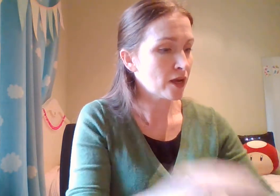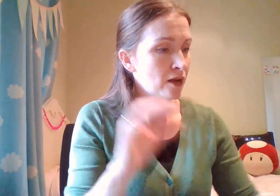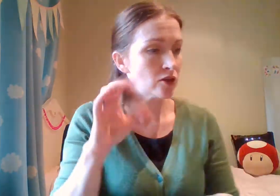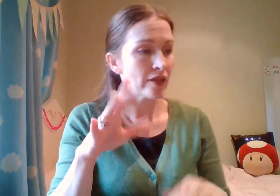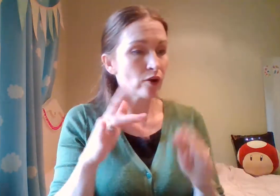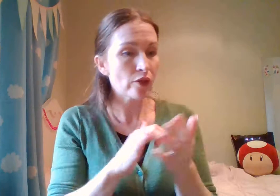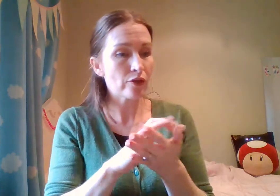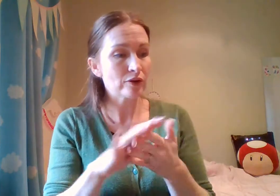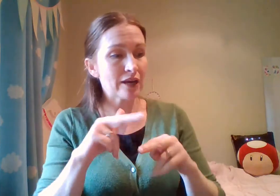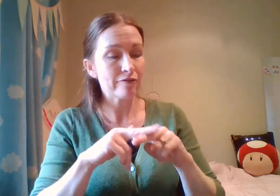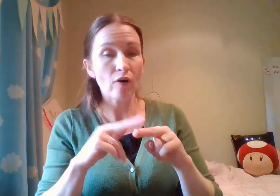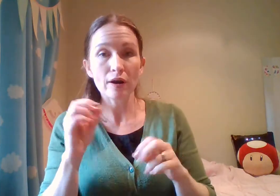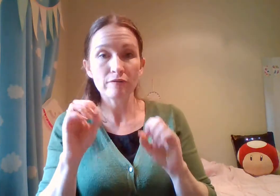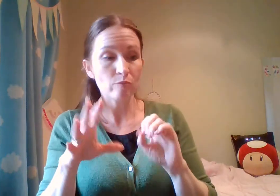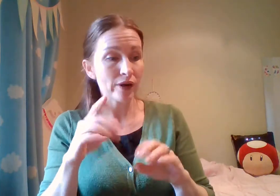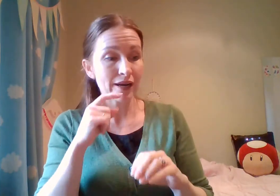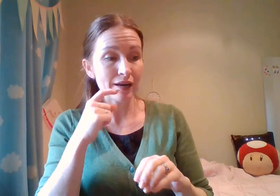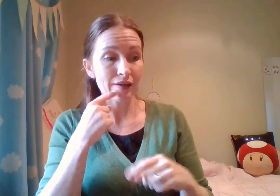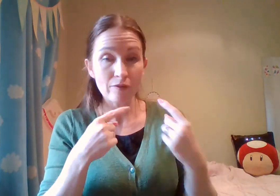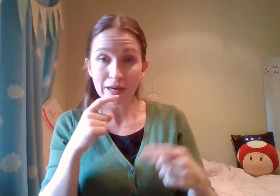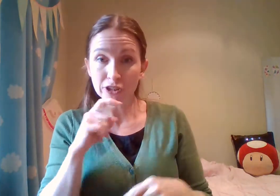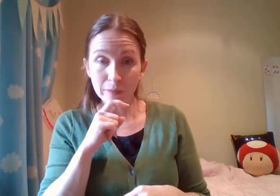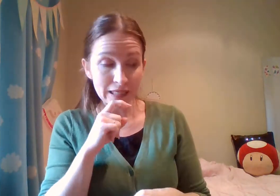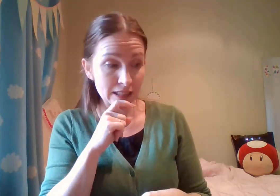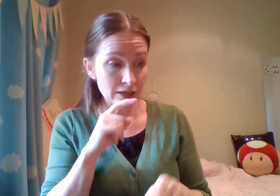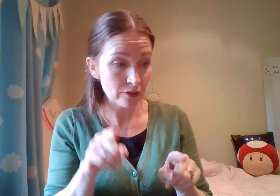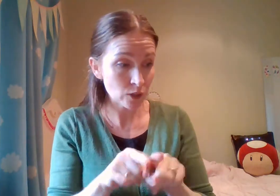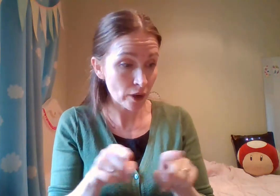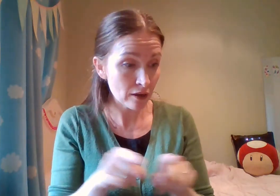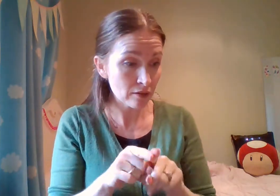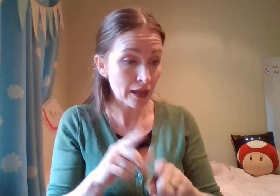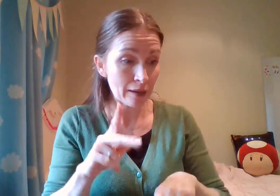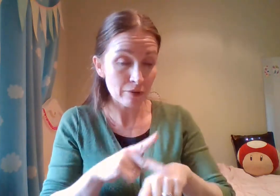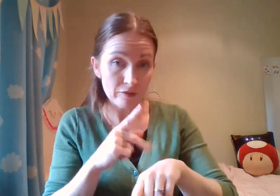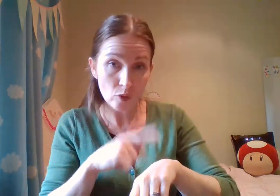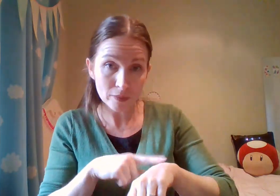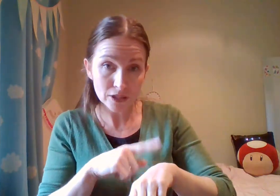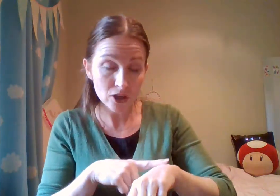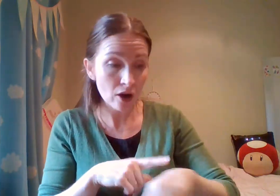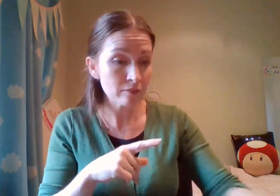So then on the Thursday, Friday, we've put in information about dinner as well and performance times.